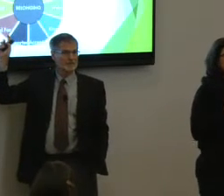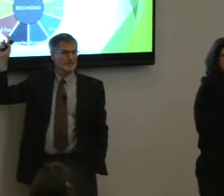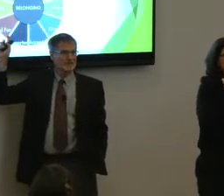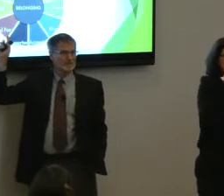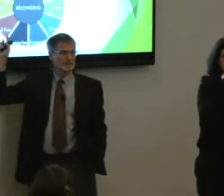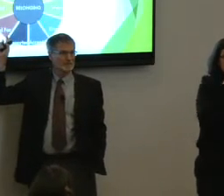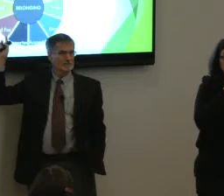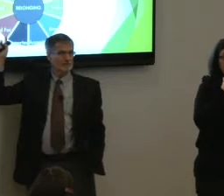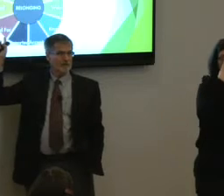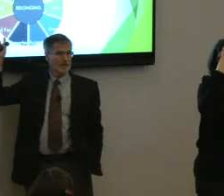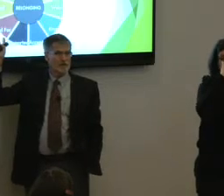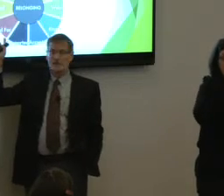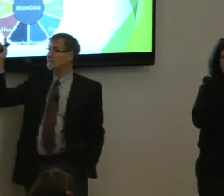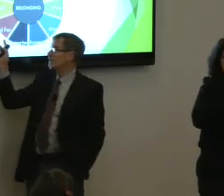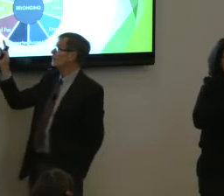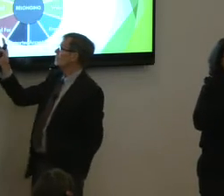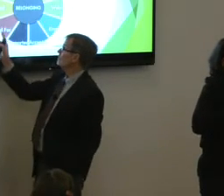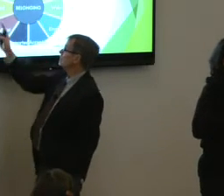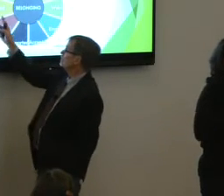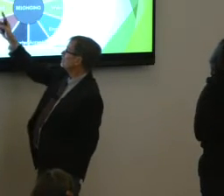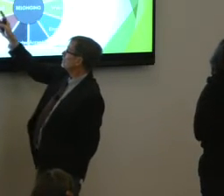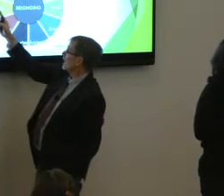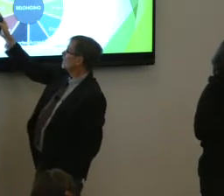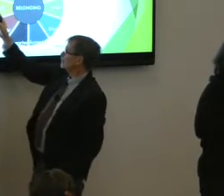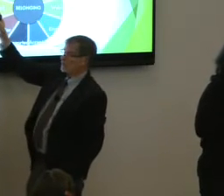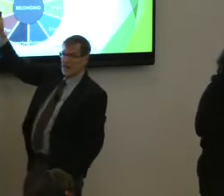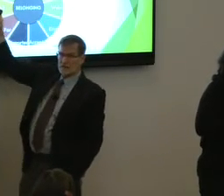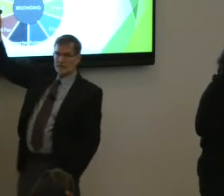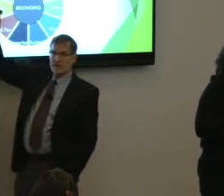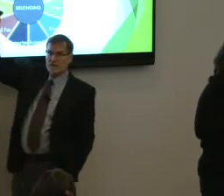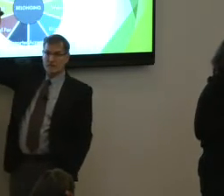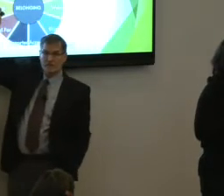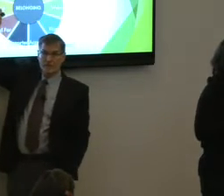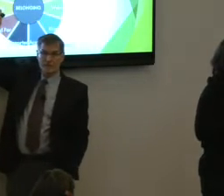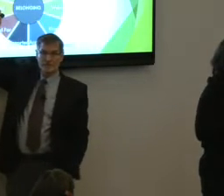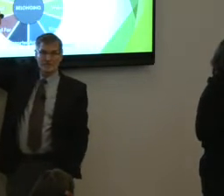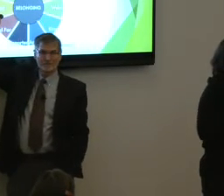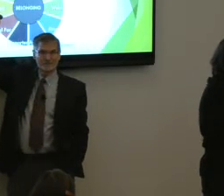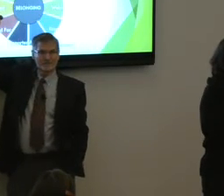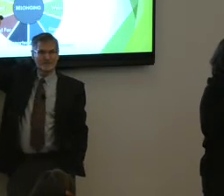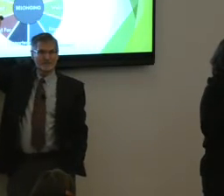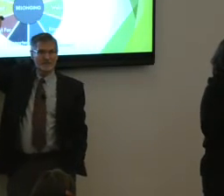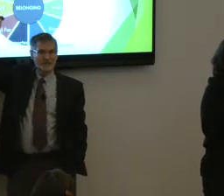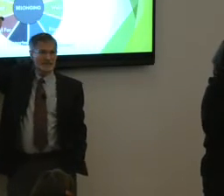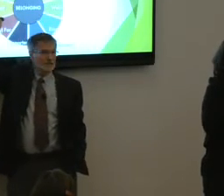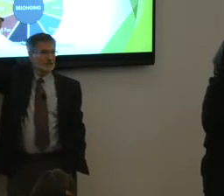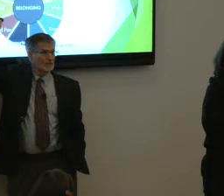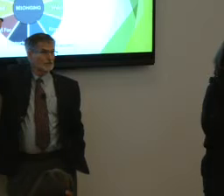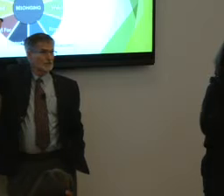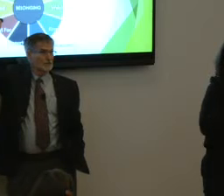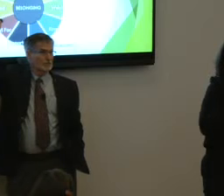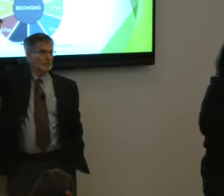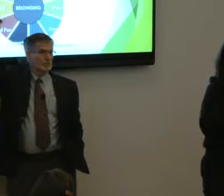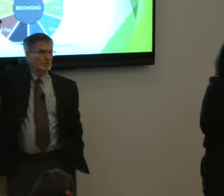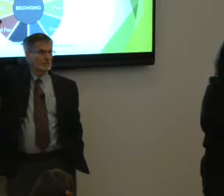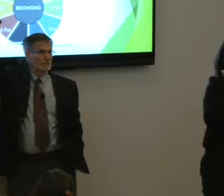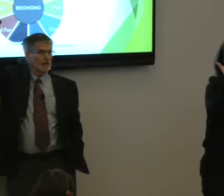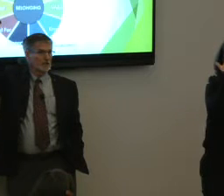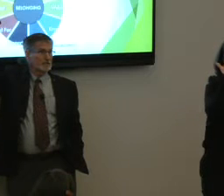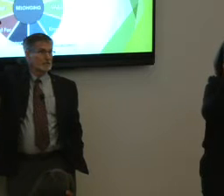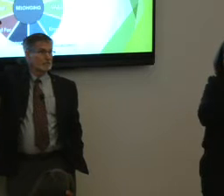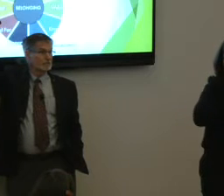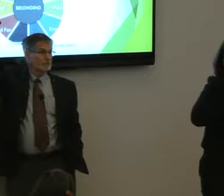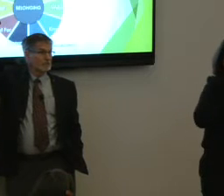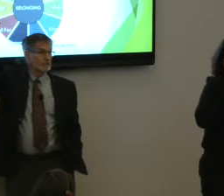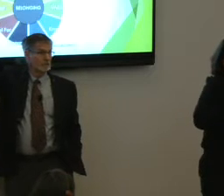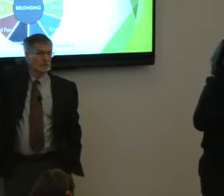me, that cares for me. I would like to make some friends. I'd like to get to know some people and